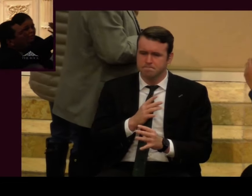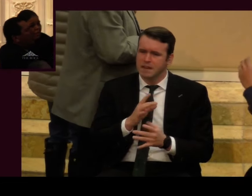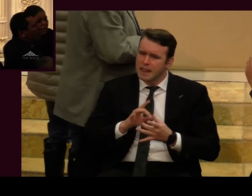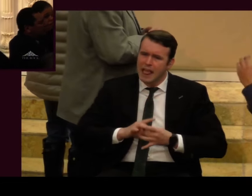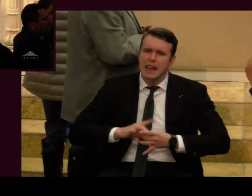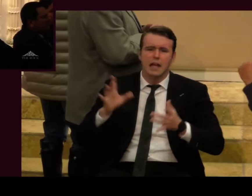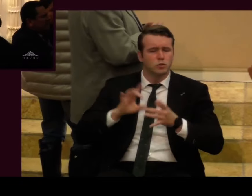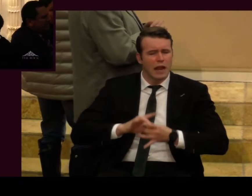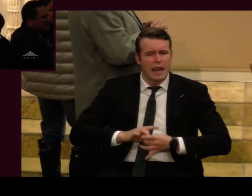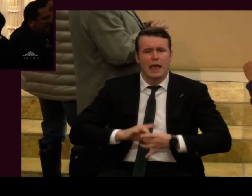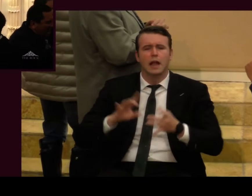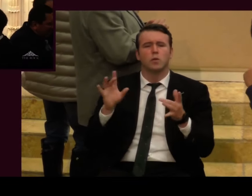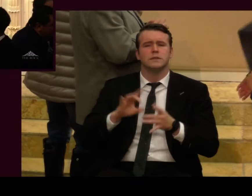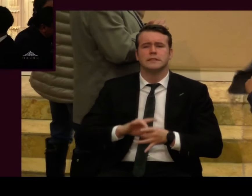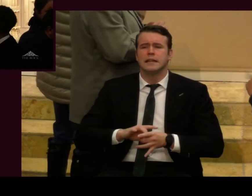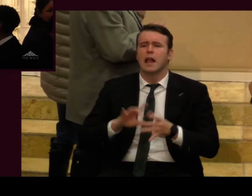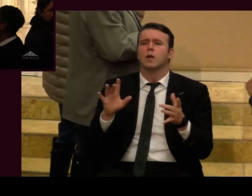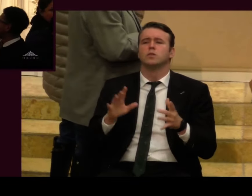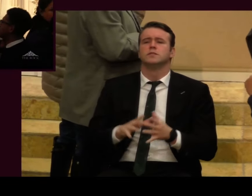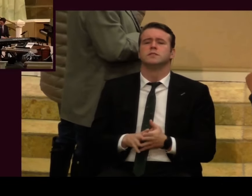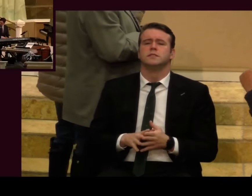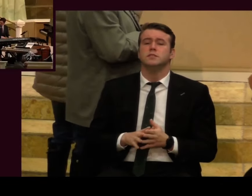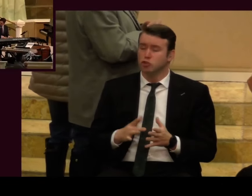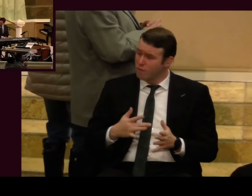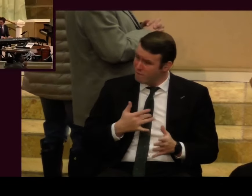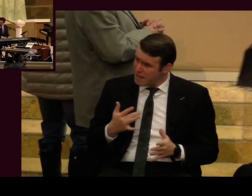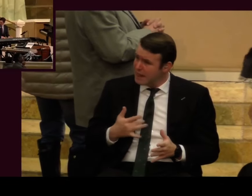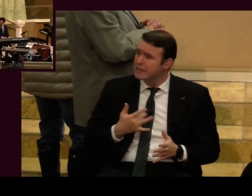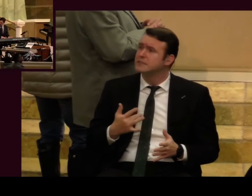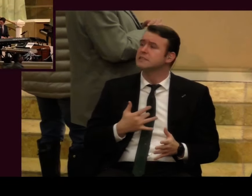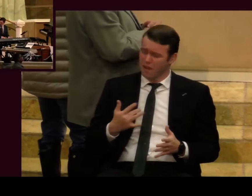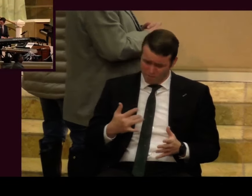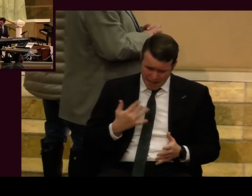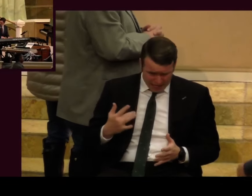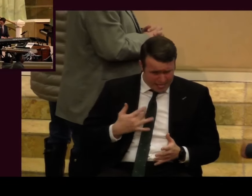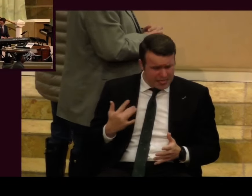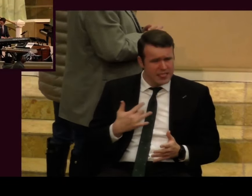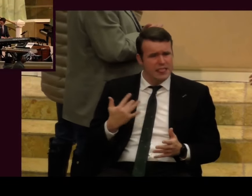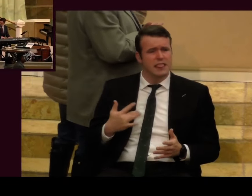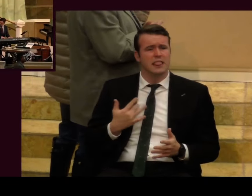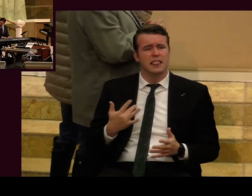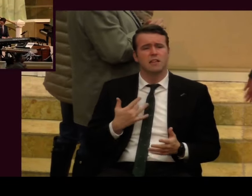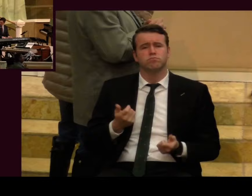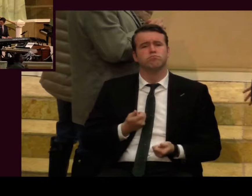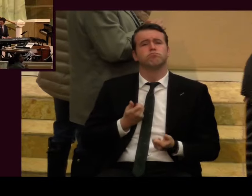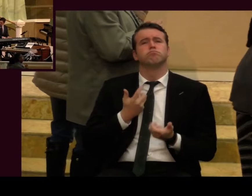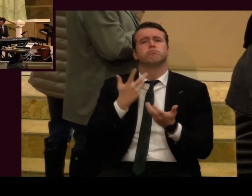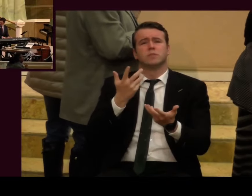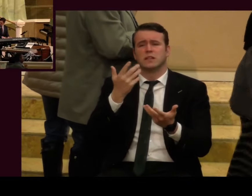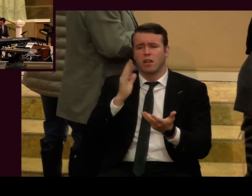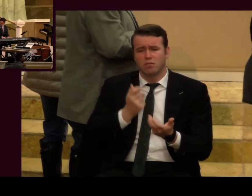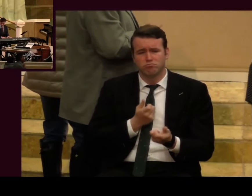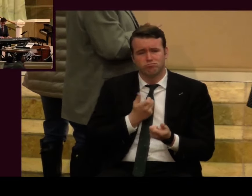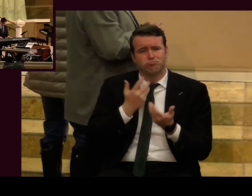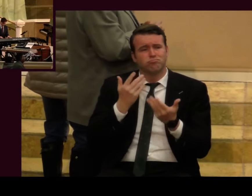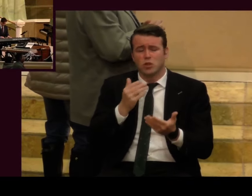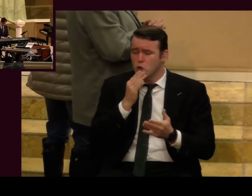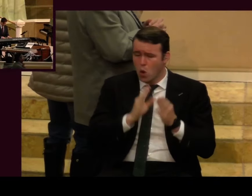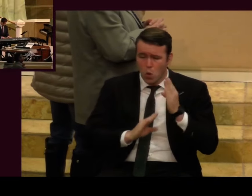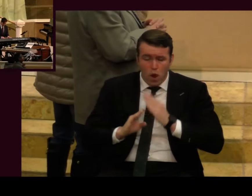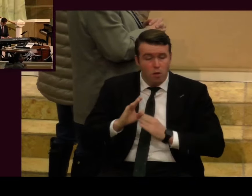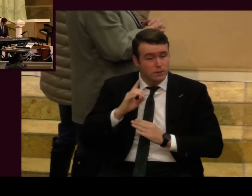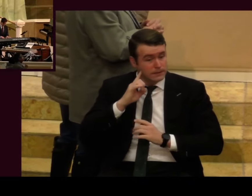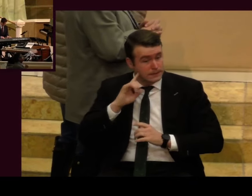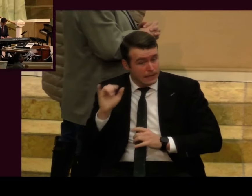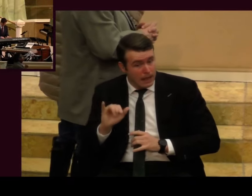Come on, let loose, let loose. You feel it. You feel it. Let it all go. Don't